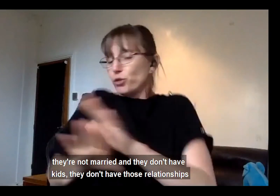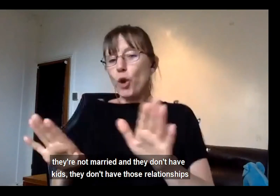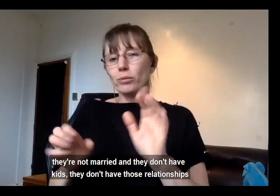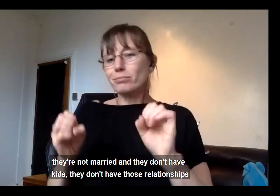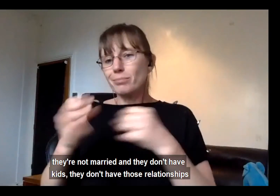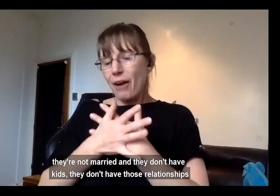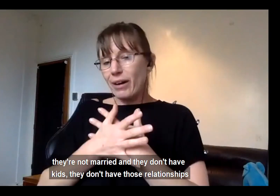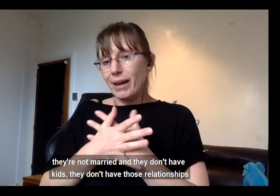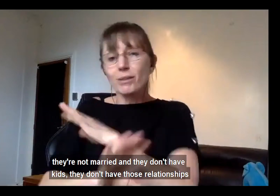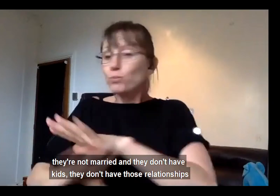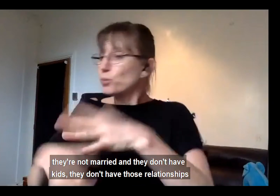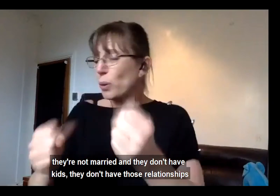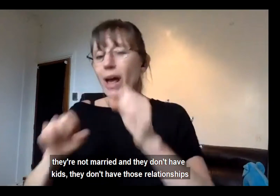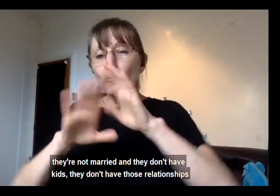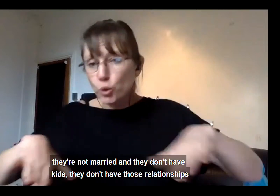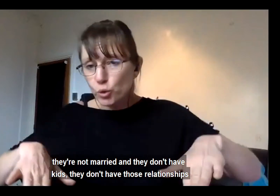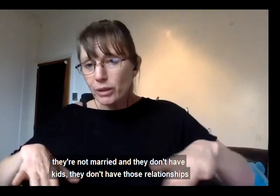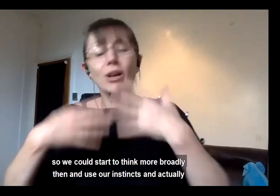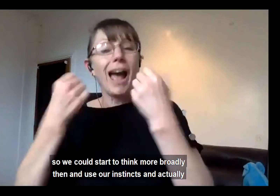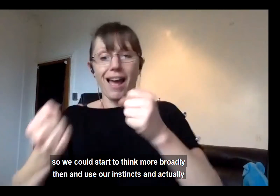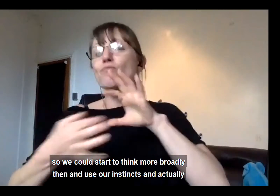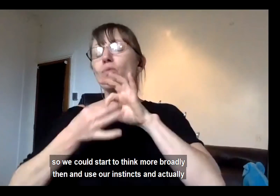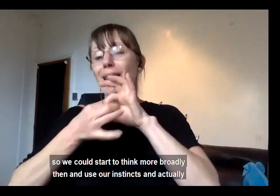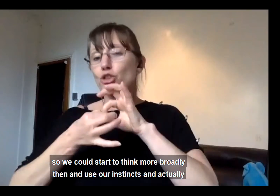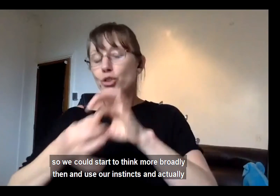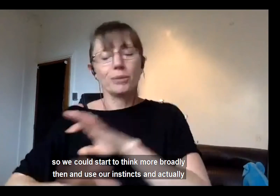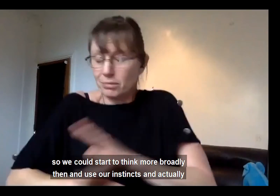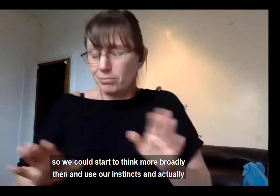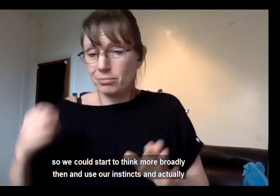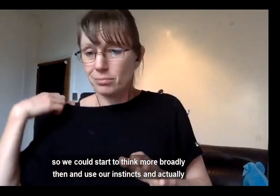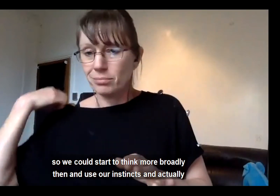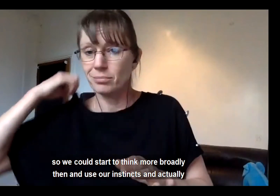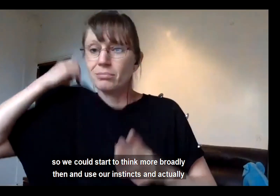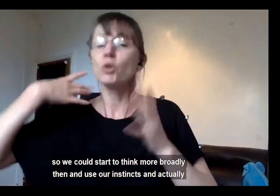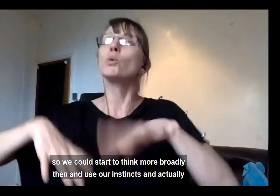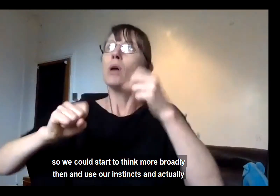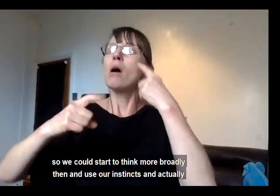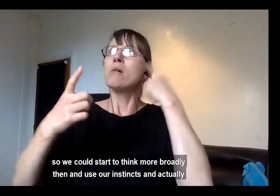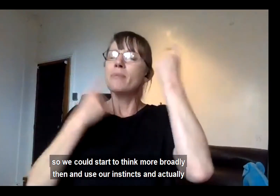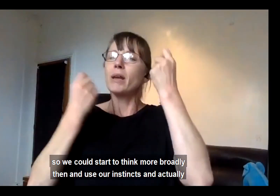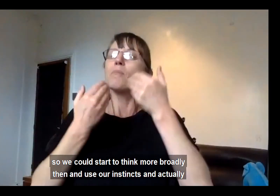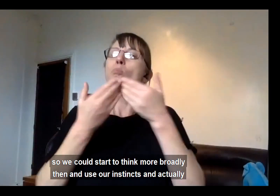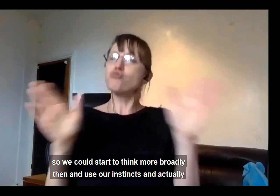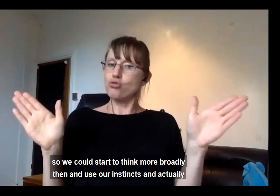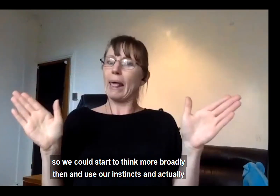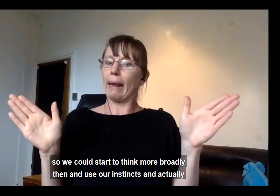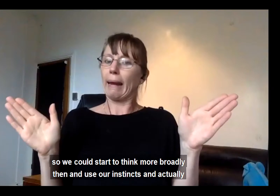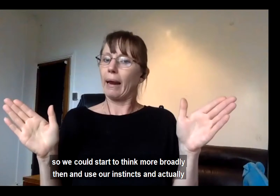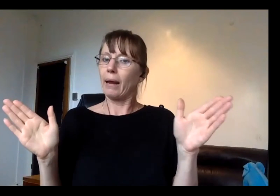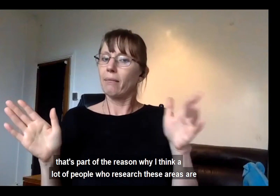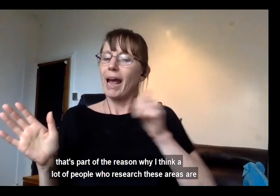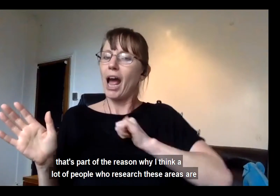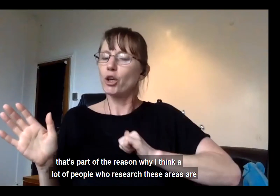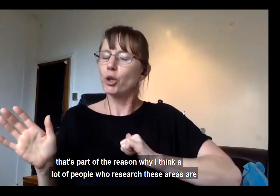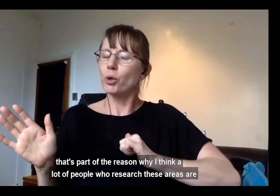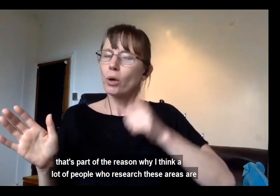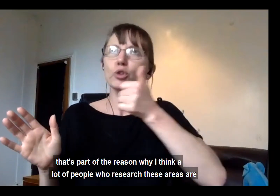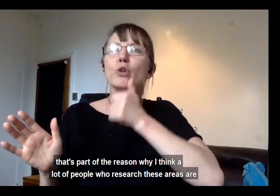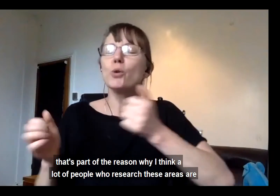married and they don't have kids, they don't have those relationships. So we can start to think more broadly then and use our instincts. And